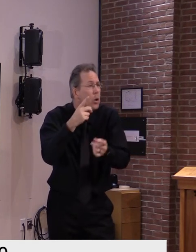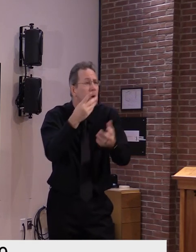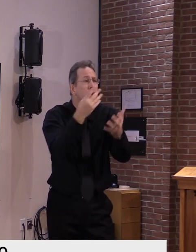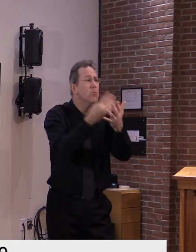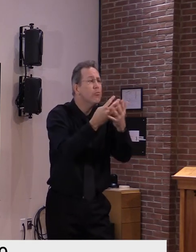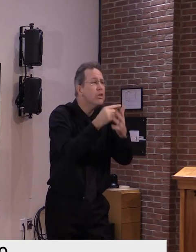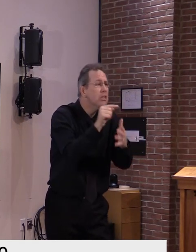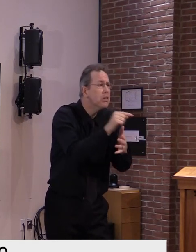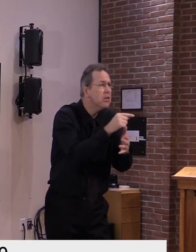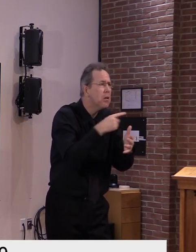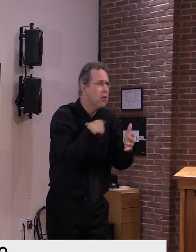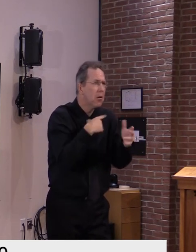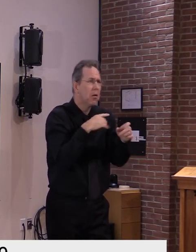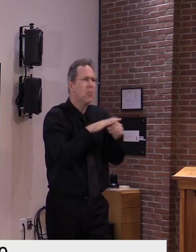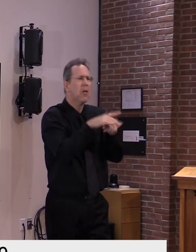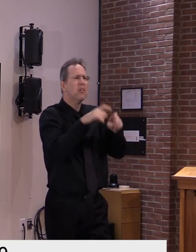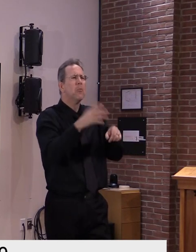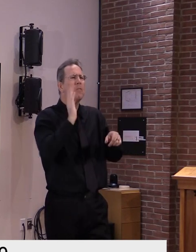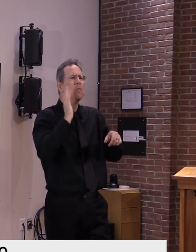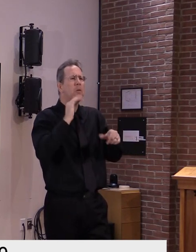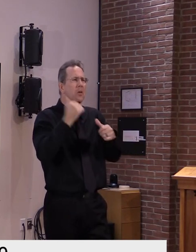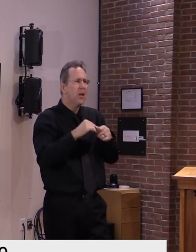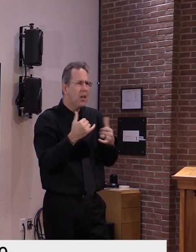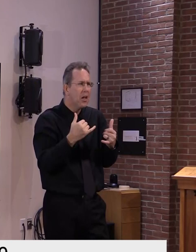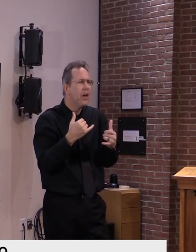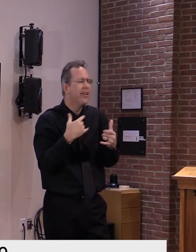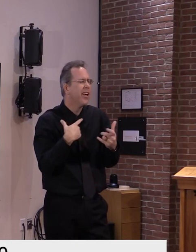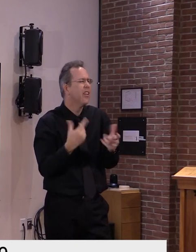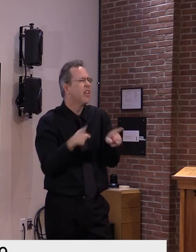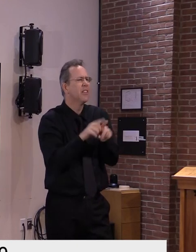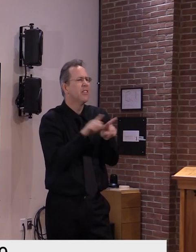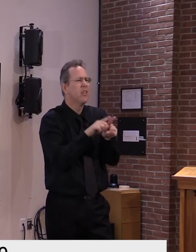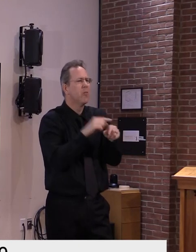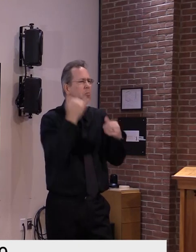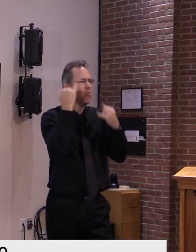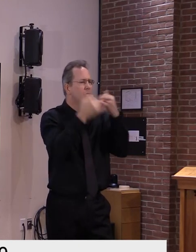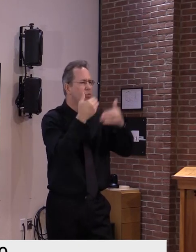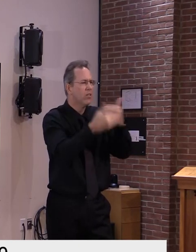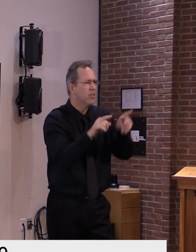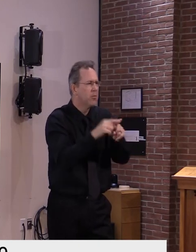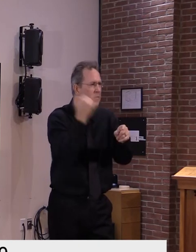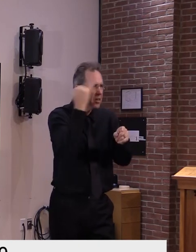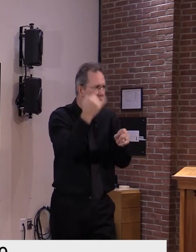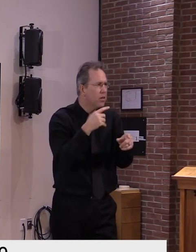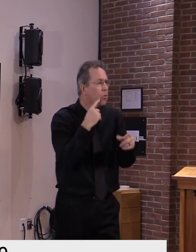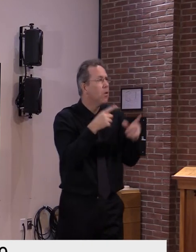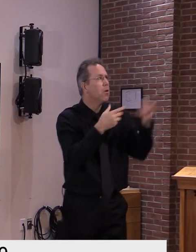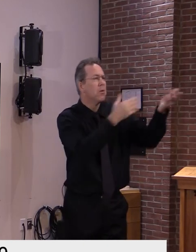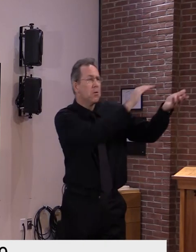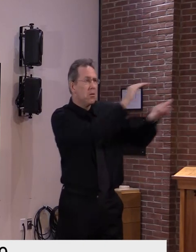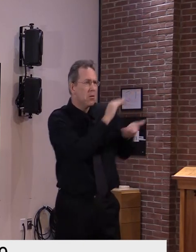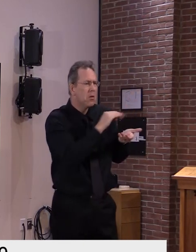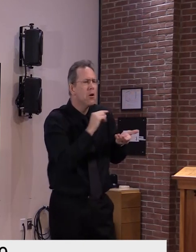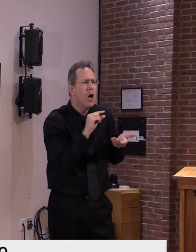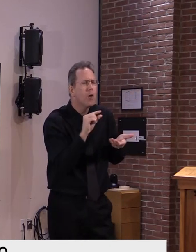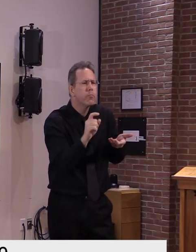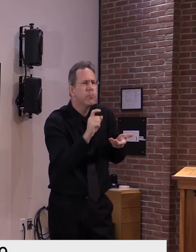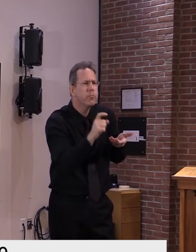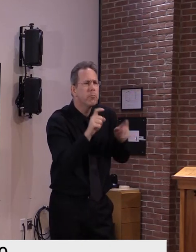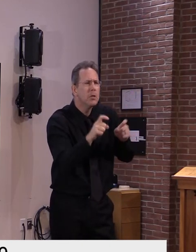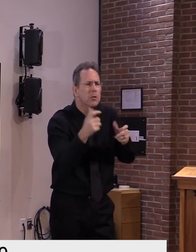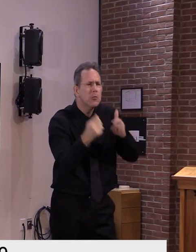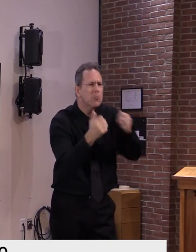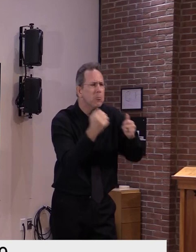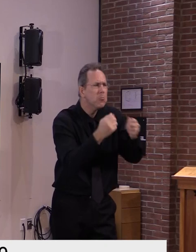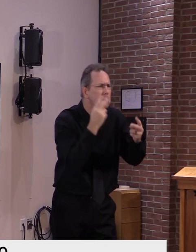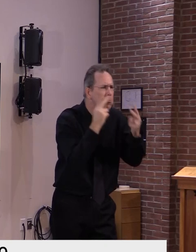on Immunization Practices met on December 1. They advised the CDC and voted to recommend